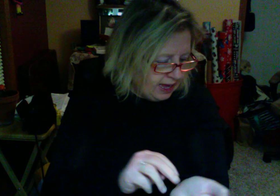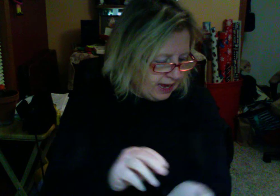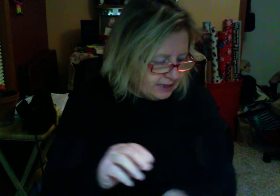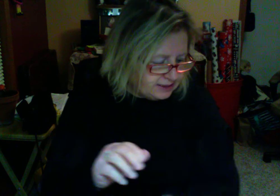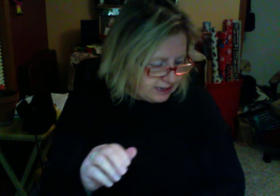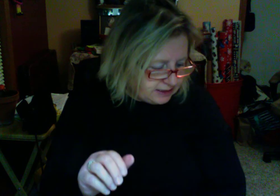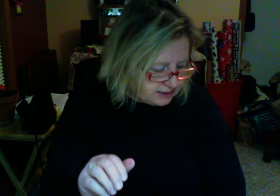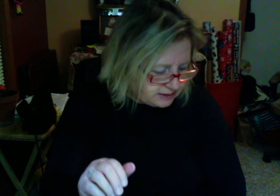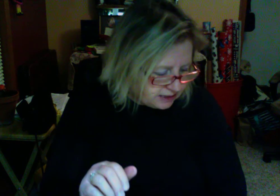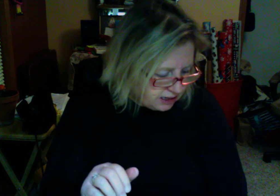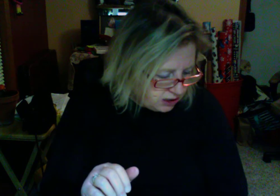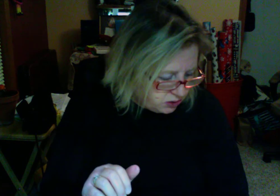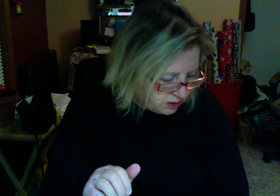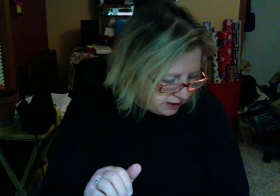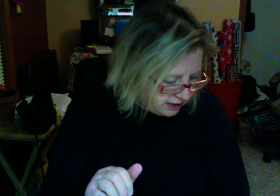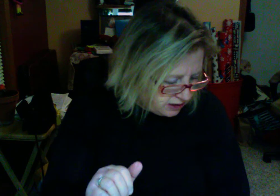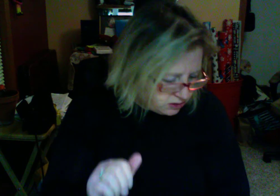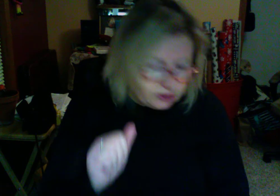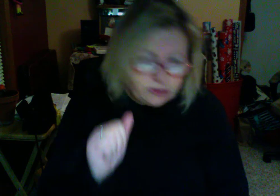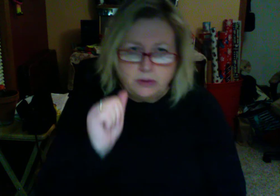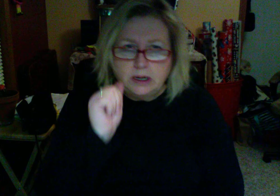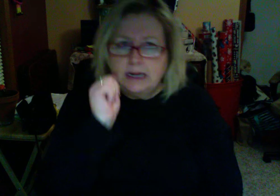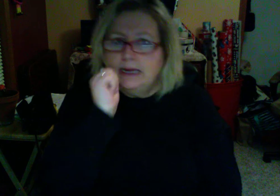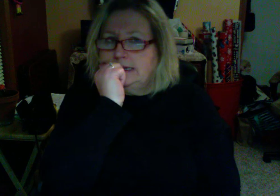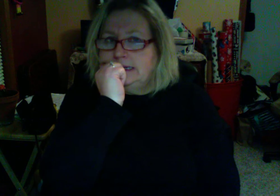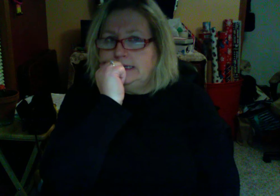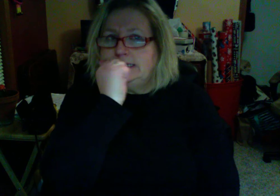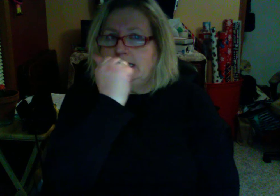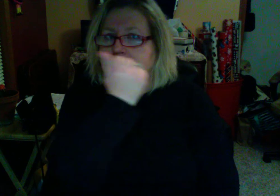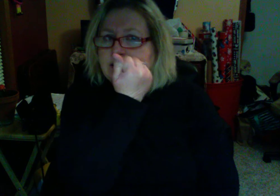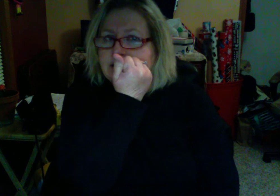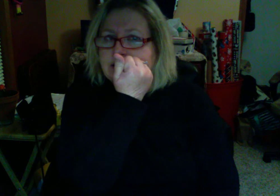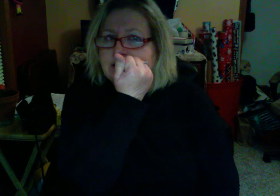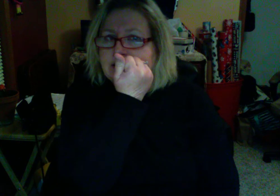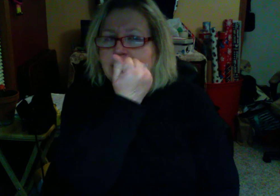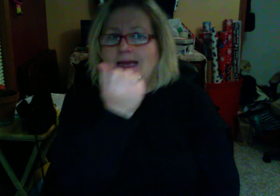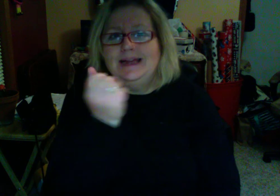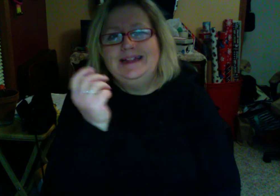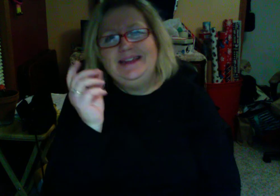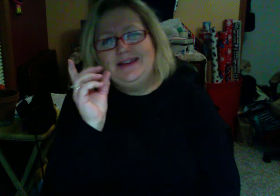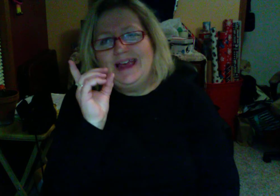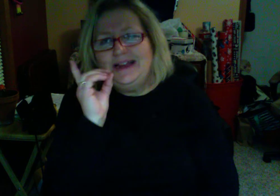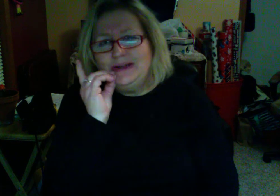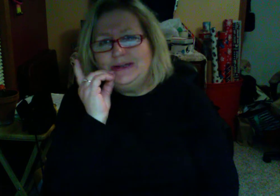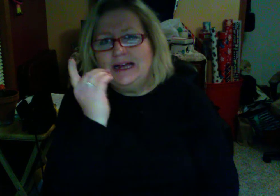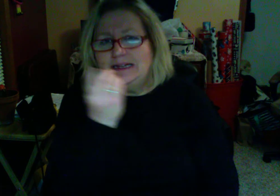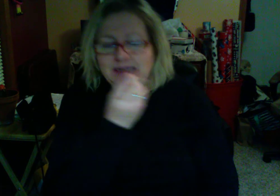And dentist, you can either do dentist, you can do dentist,